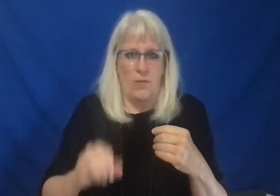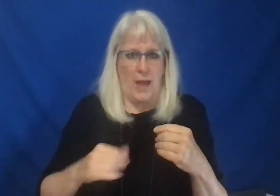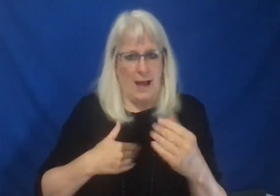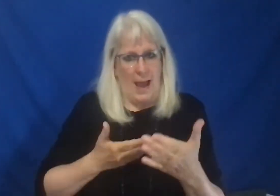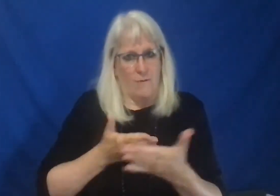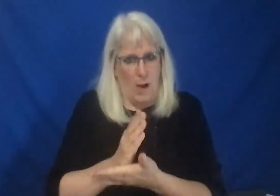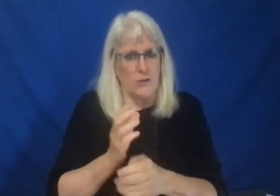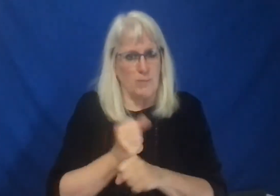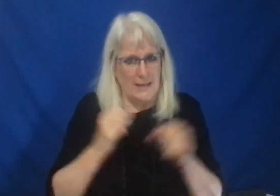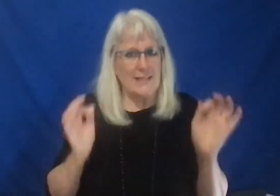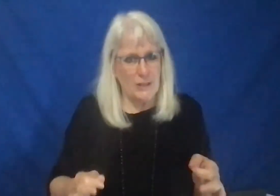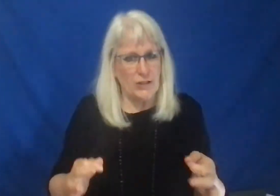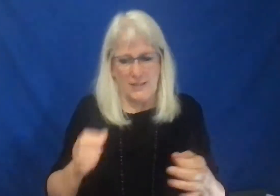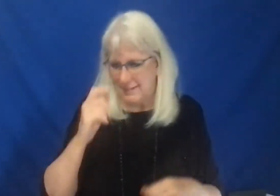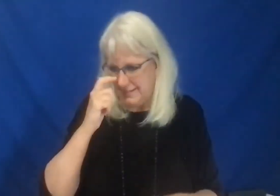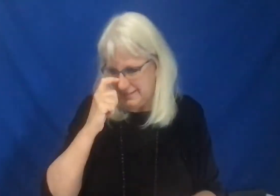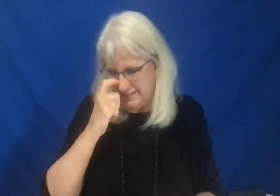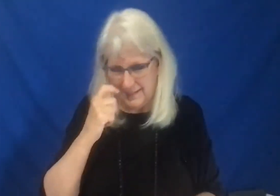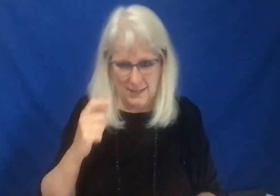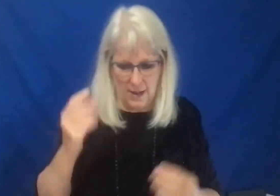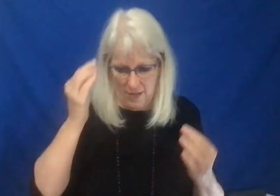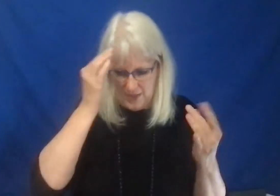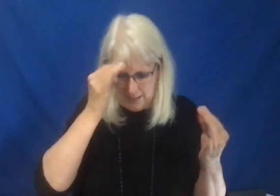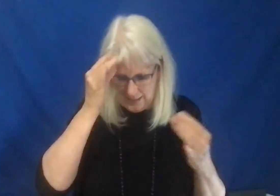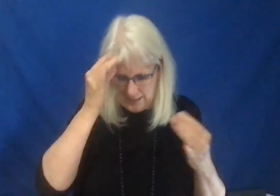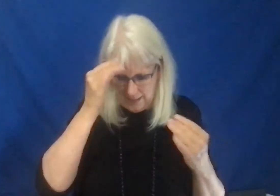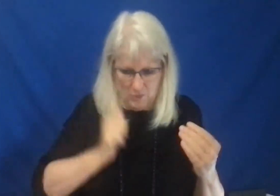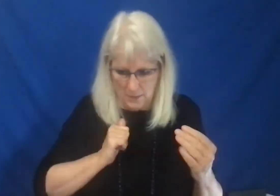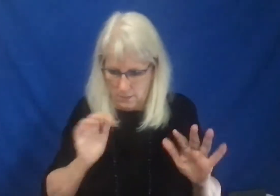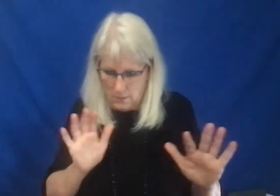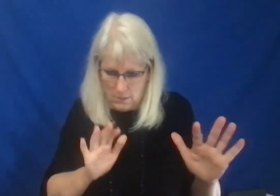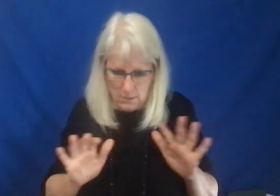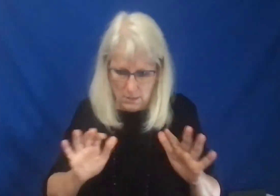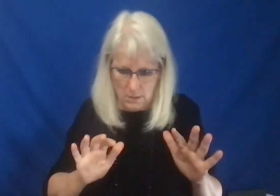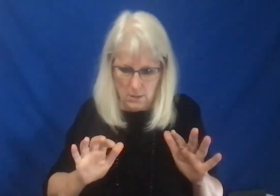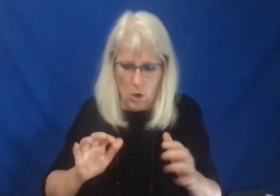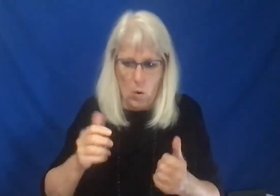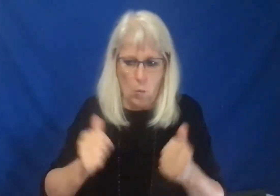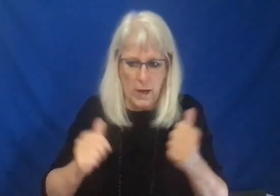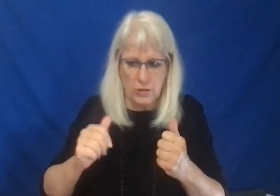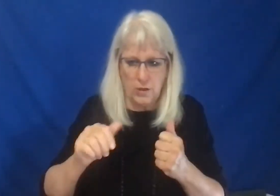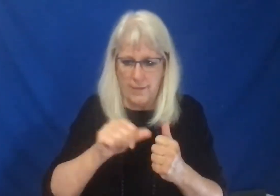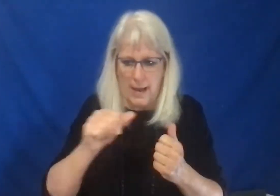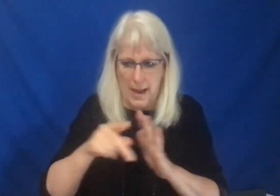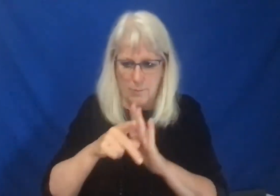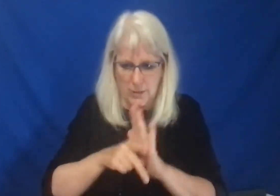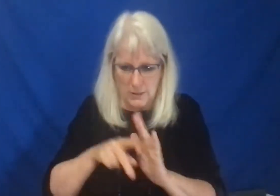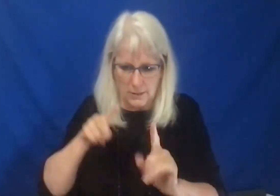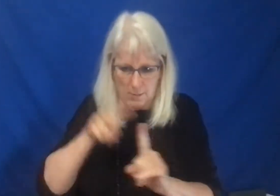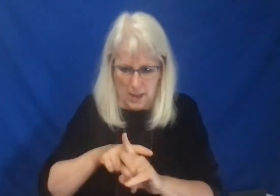I said at the beginning of my talk, thinking through which of the 36 principles of Alcoholics Anonymous applies to this decision,